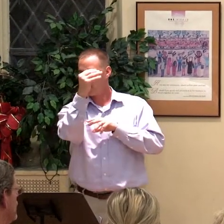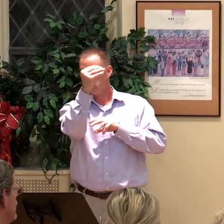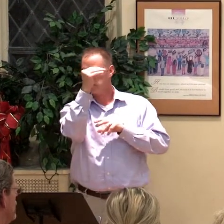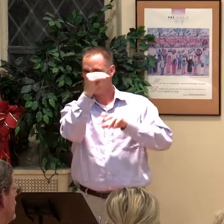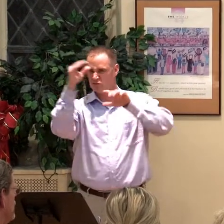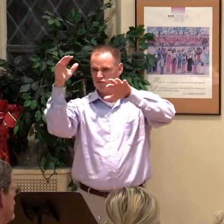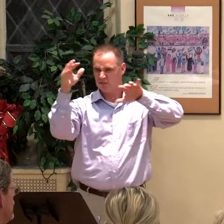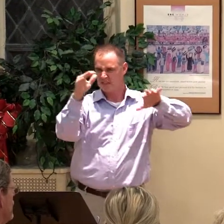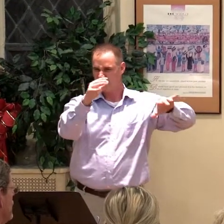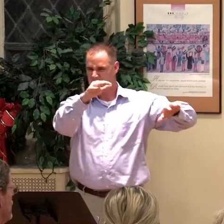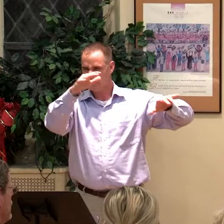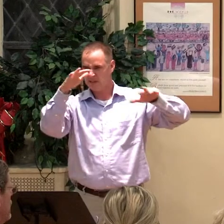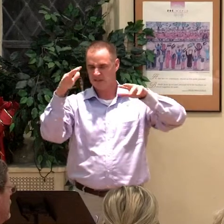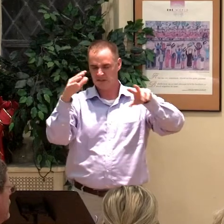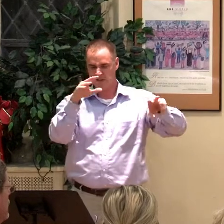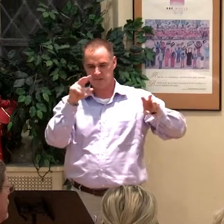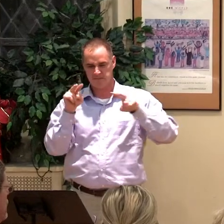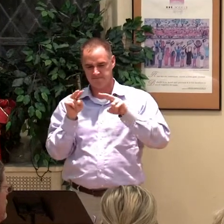window.